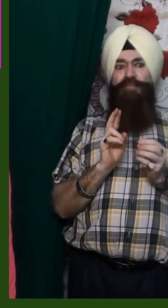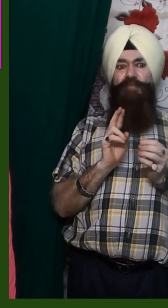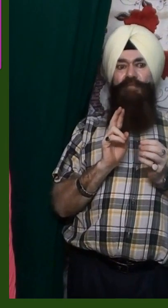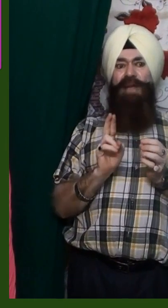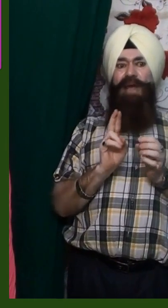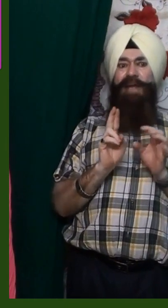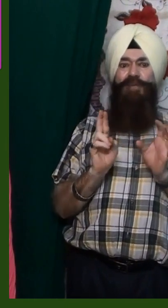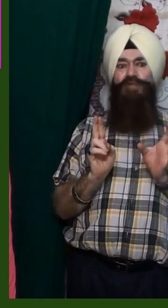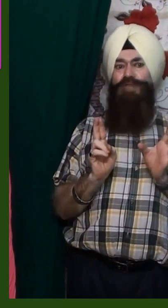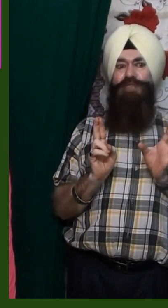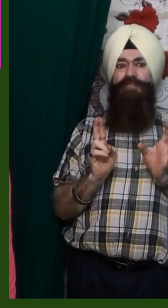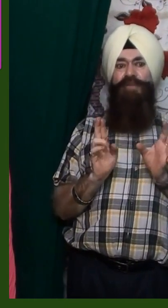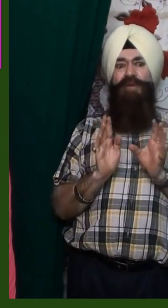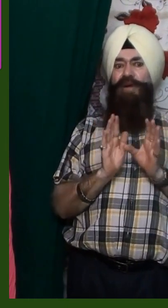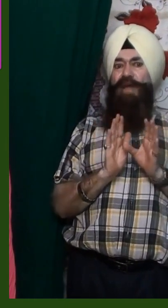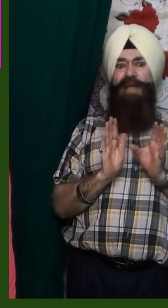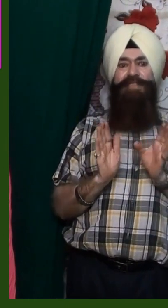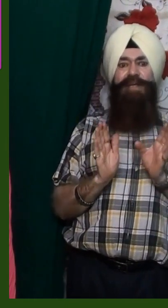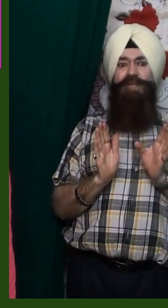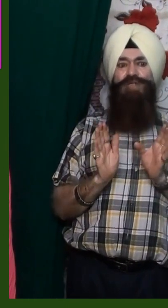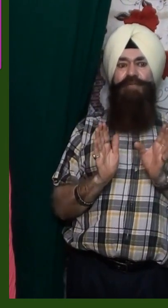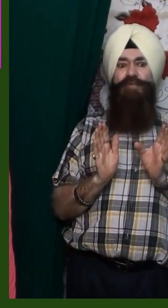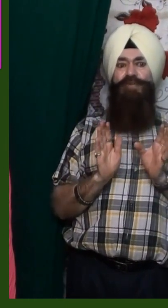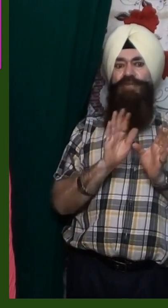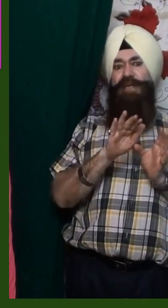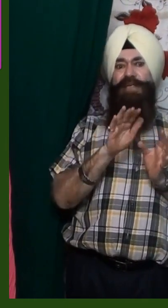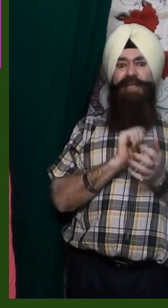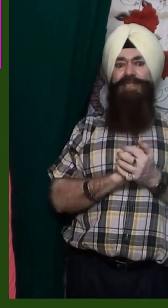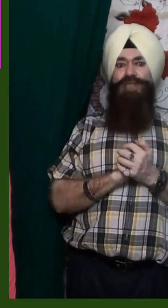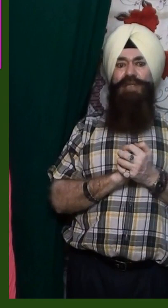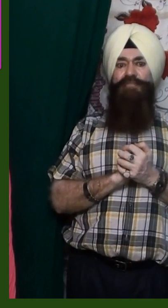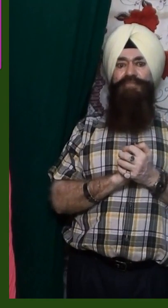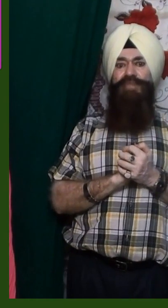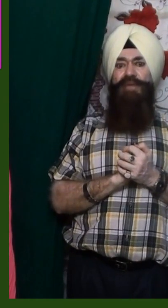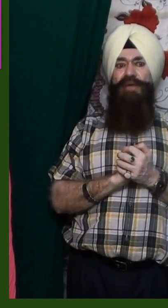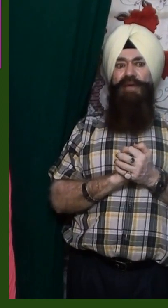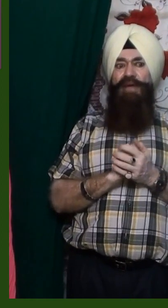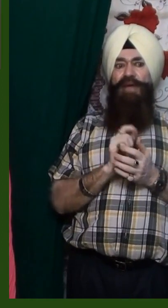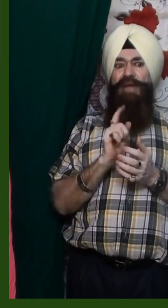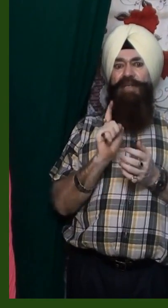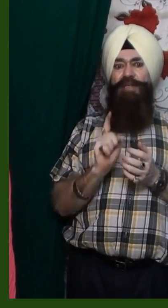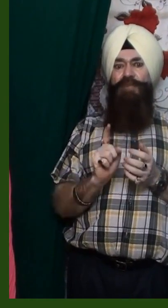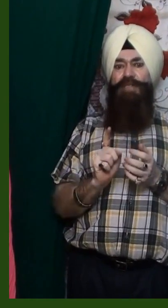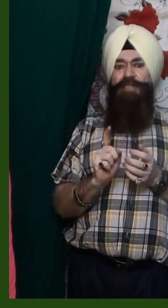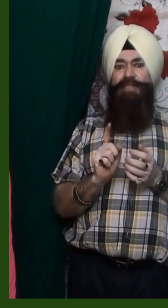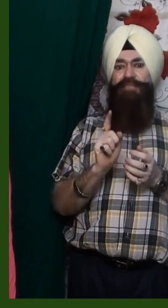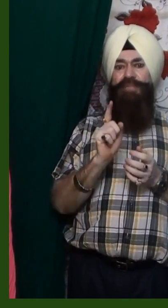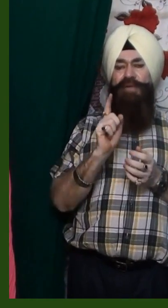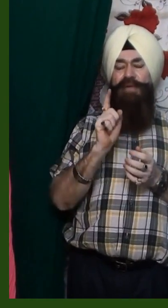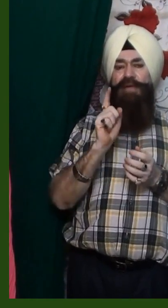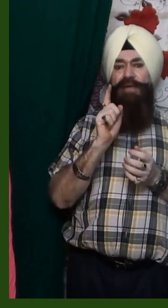not feel any force or any acceleration. You know, that is inertial. In other